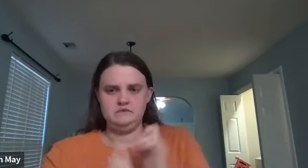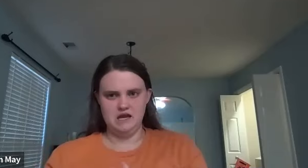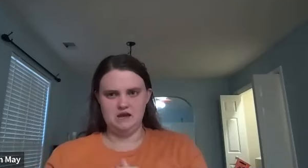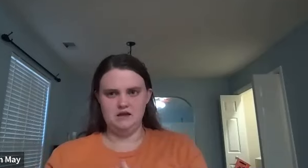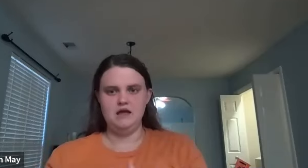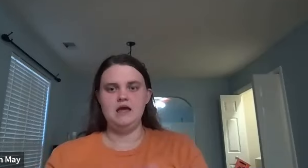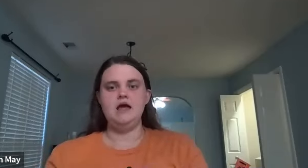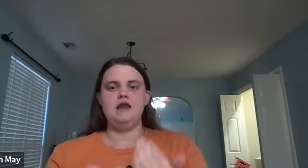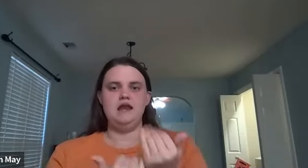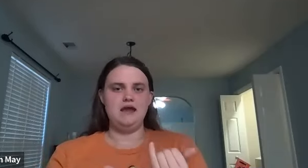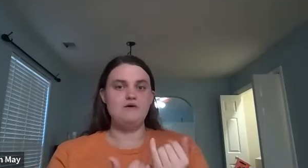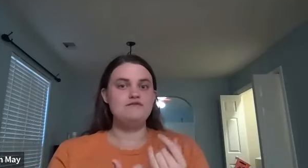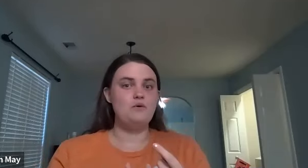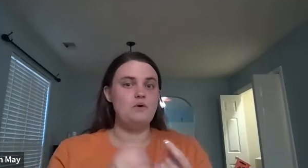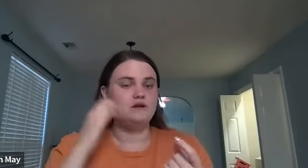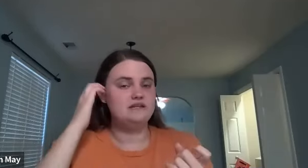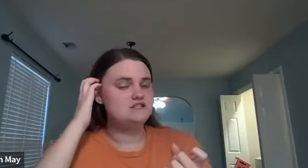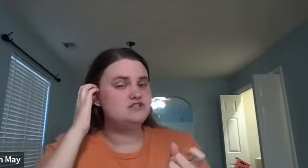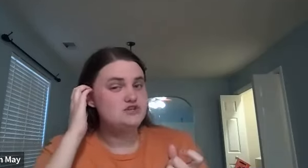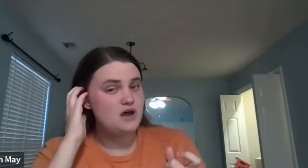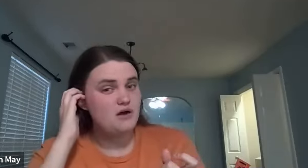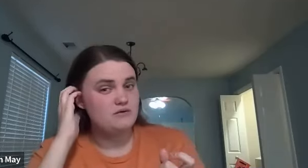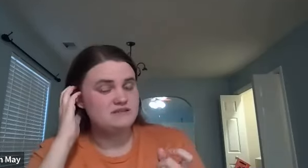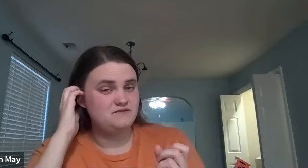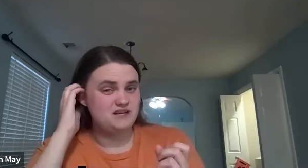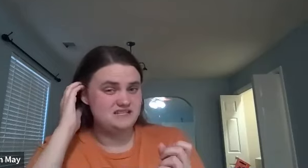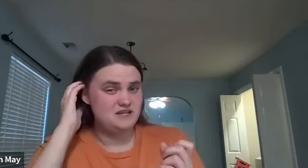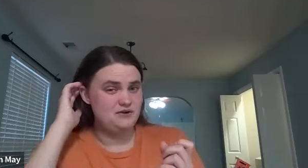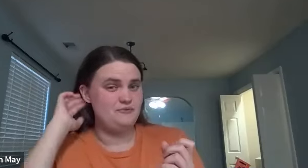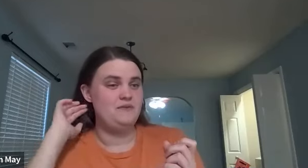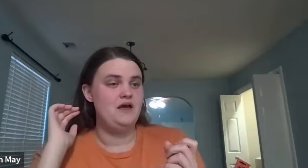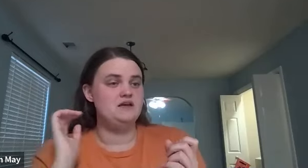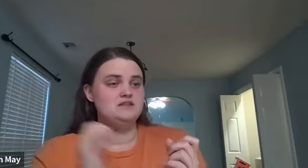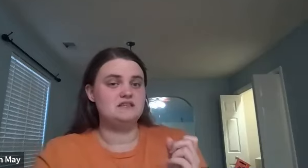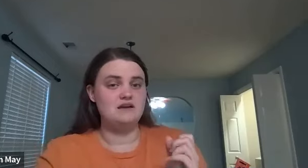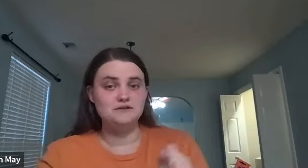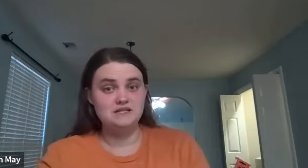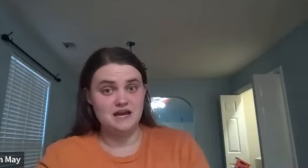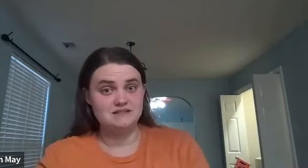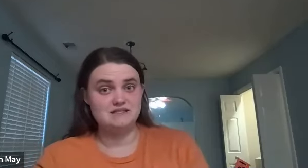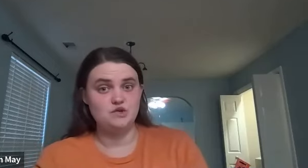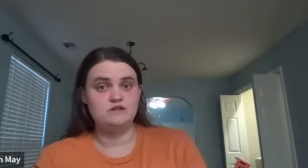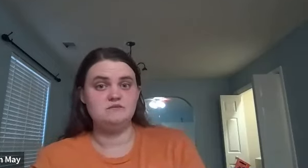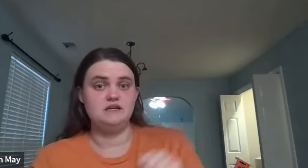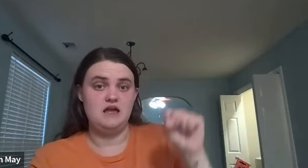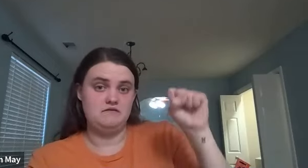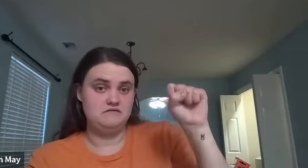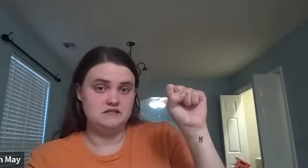Okay. Now for yes, no, the sign for yes and no. The sign for yes is going to be a